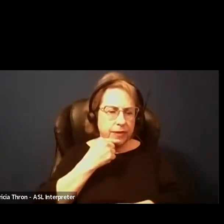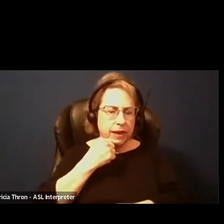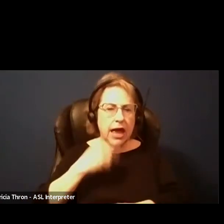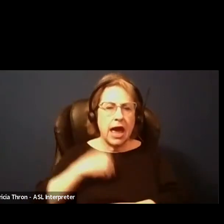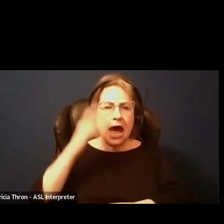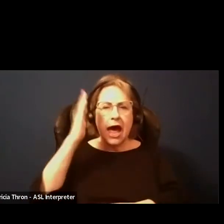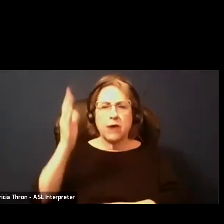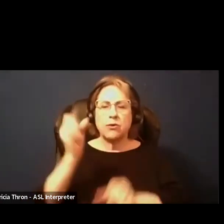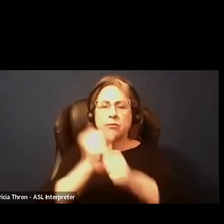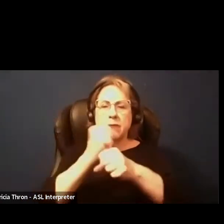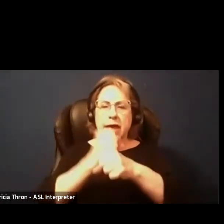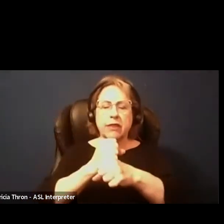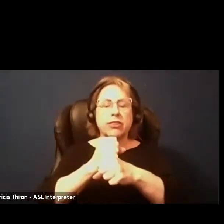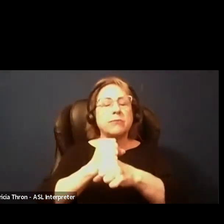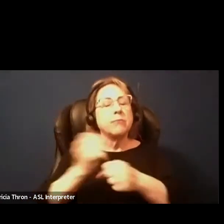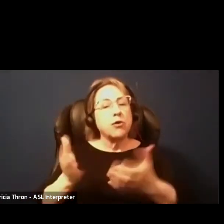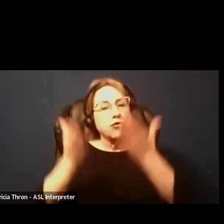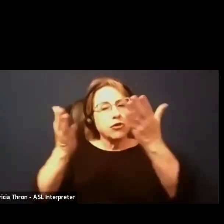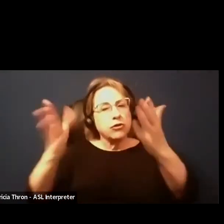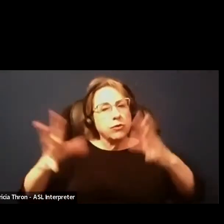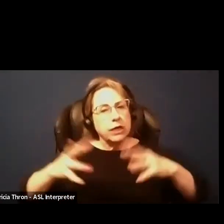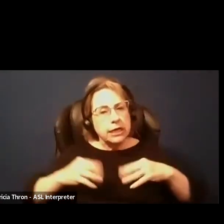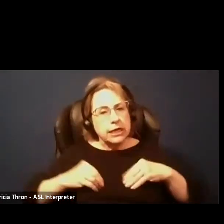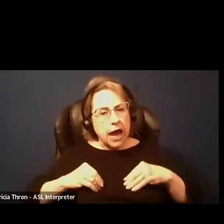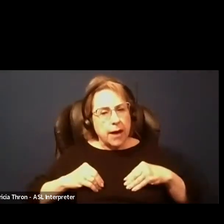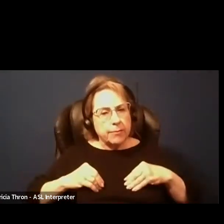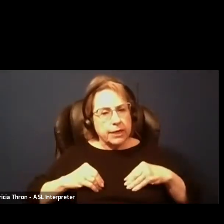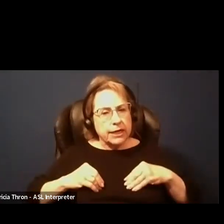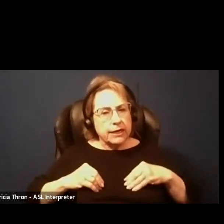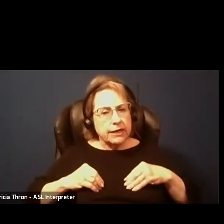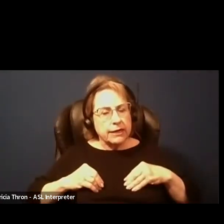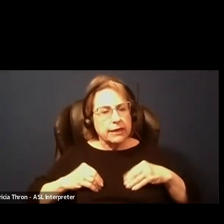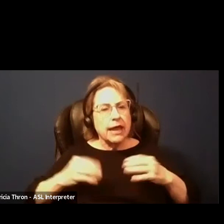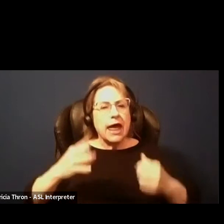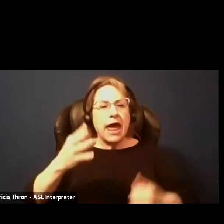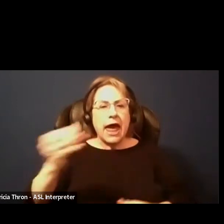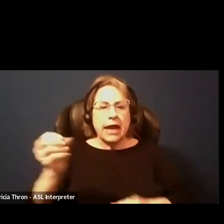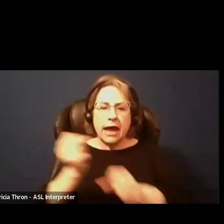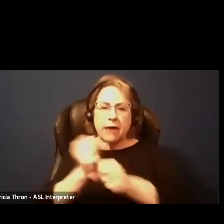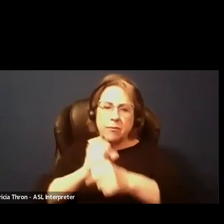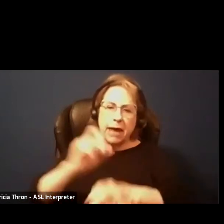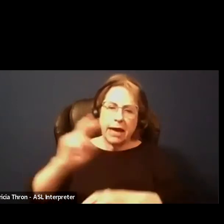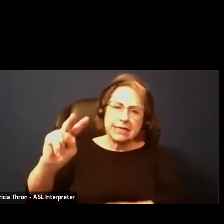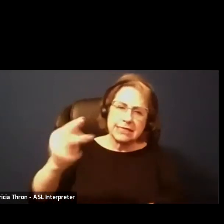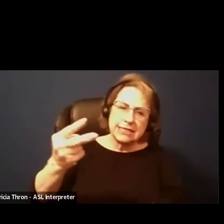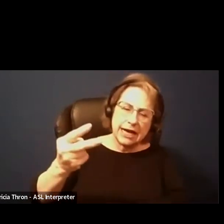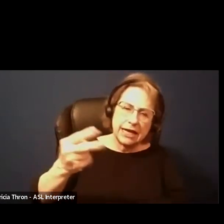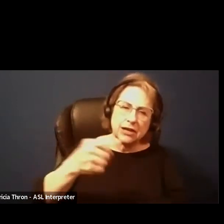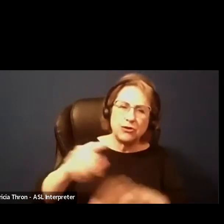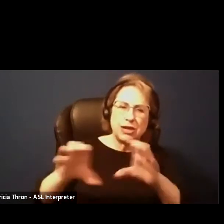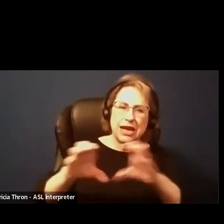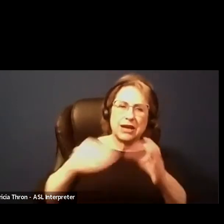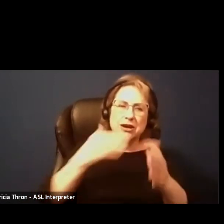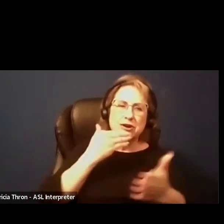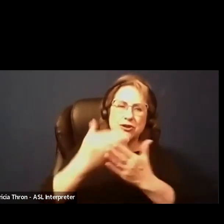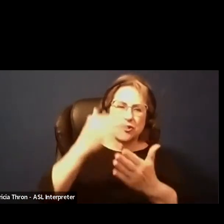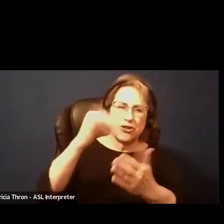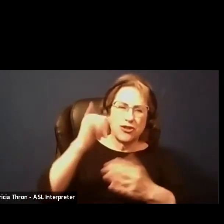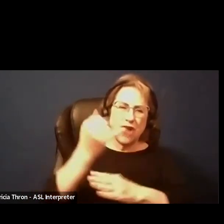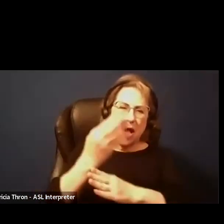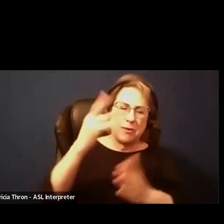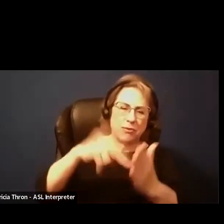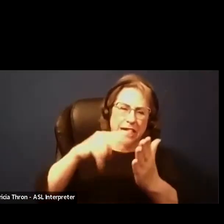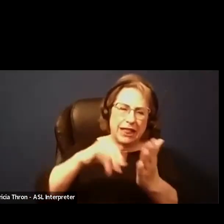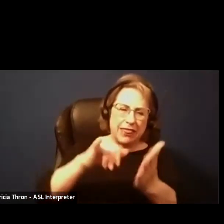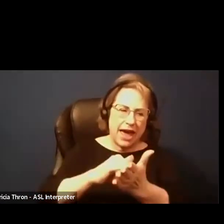motion to adopt the resolution. Is there a second? Yes, I'll second that. I want to say you did an amazing job reading that as well. Absolutely.